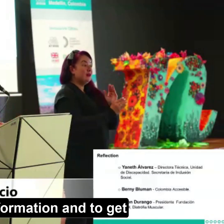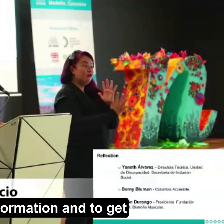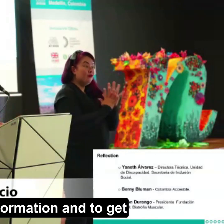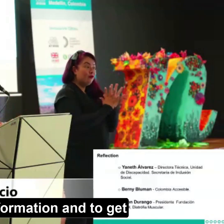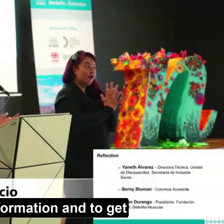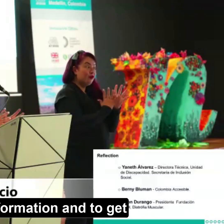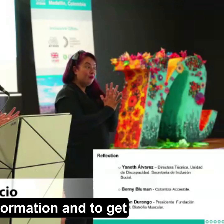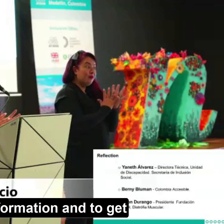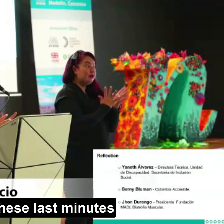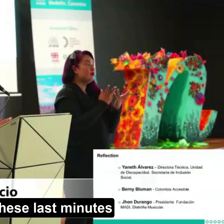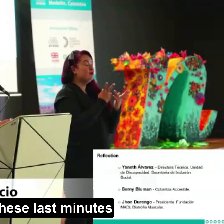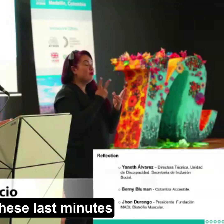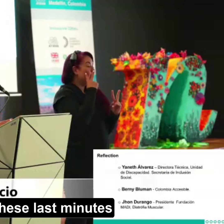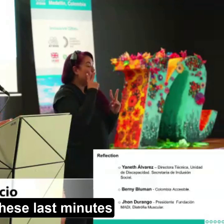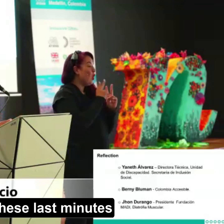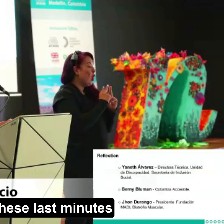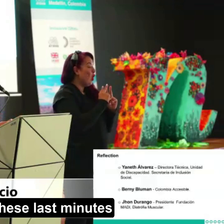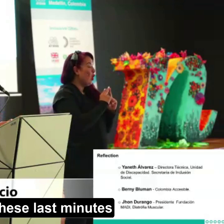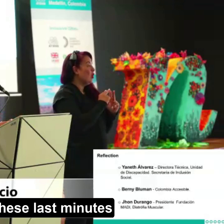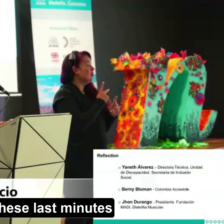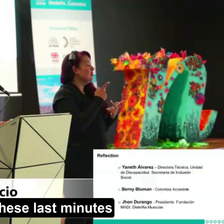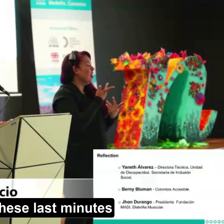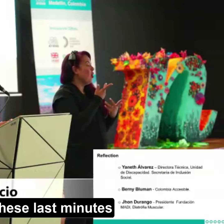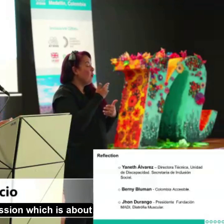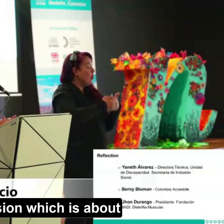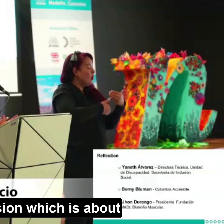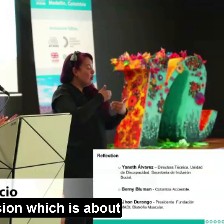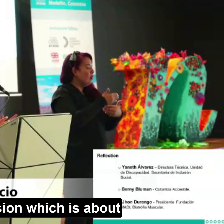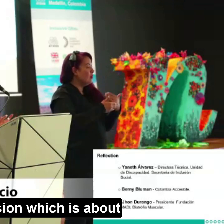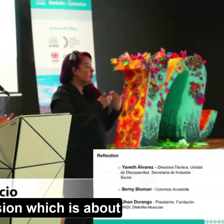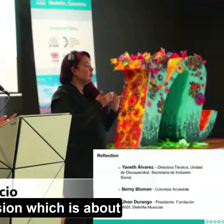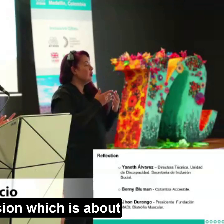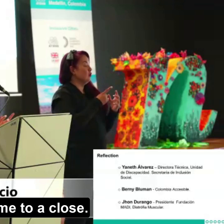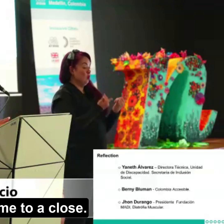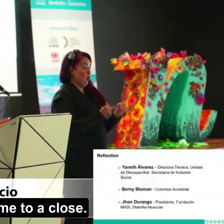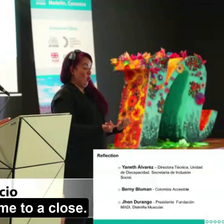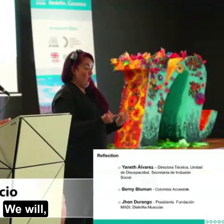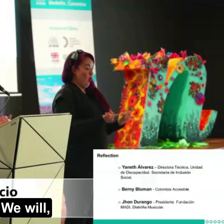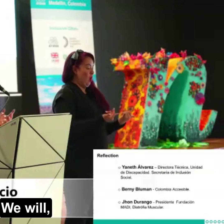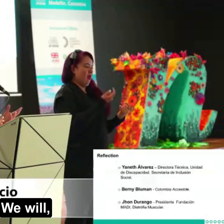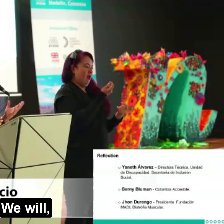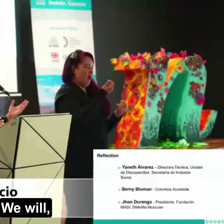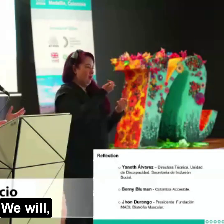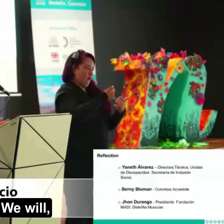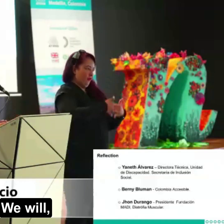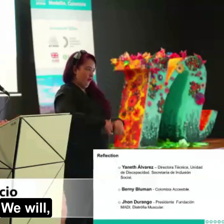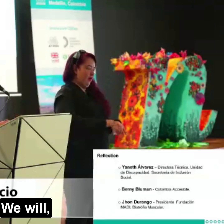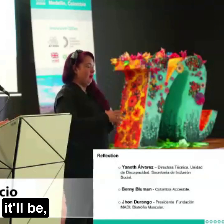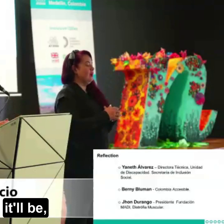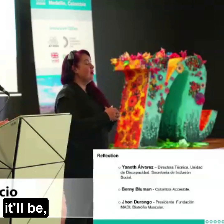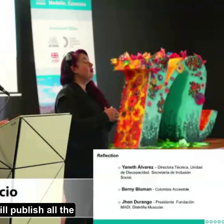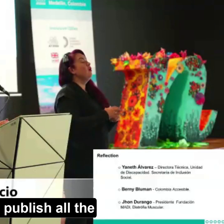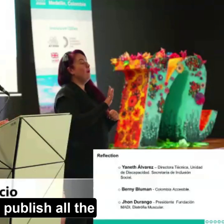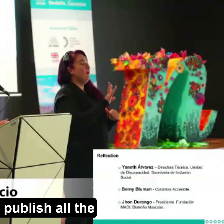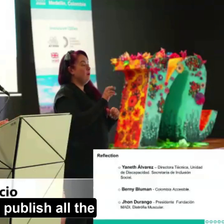information and to get to know these last minutes of this session, which is about to come to a close, we